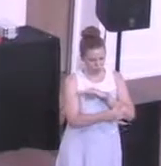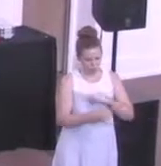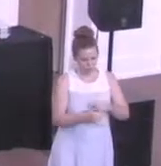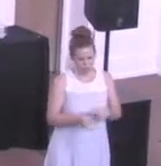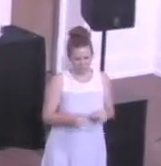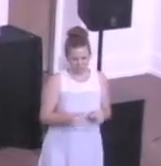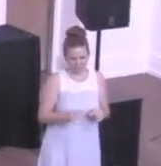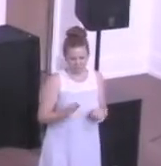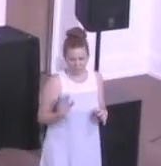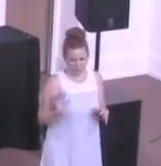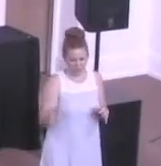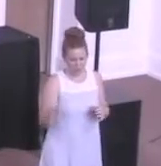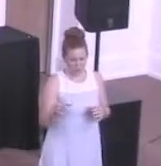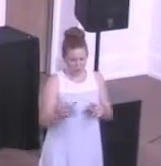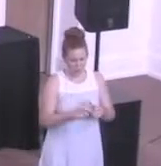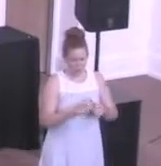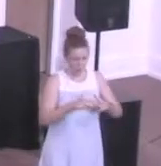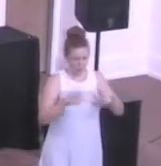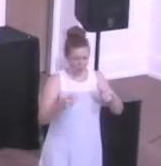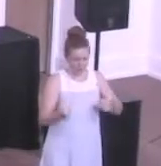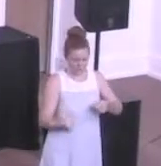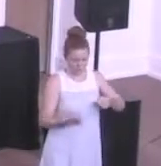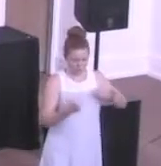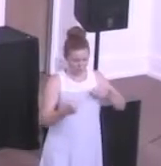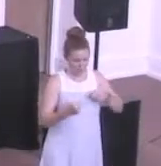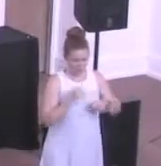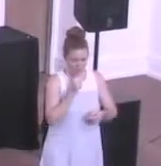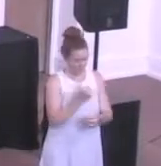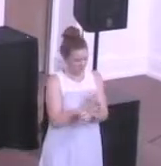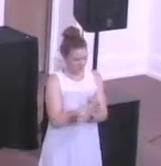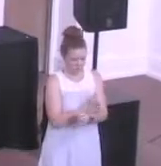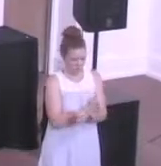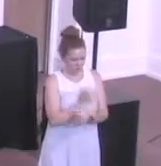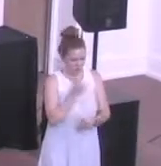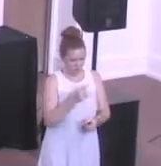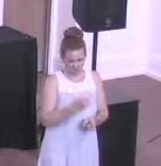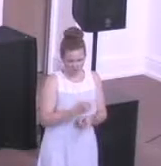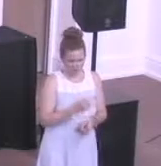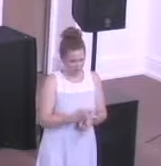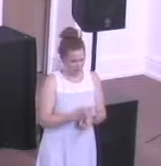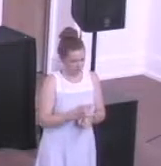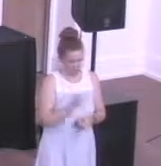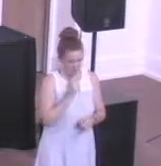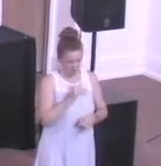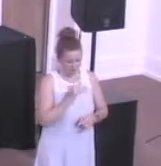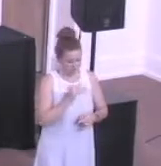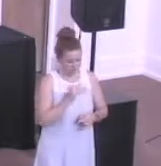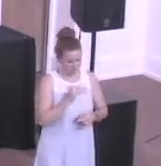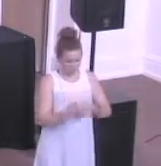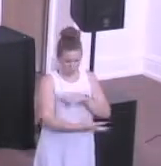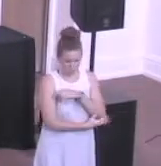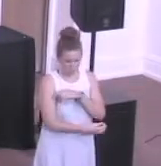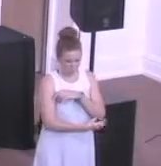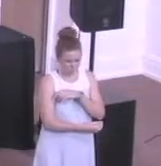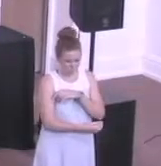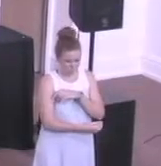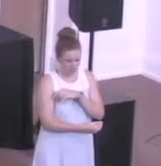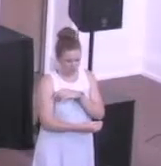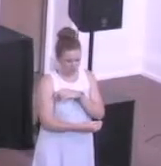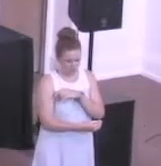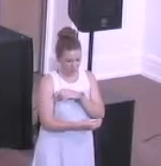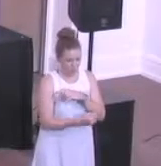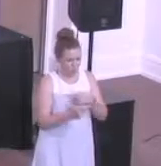she's ever had in her life, it wasn't drugs or alcohol. It wasn't poverty. It was